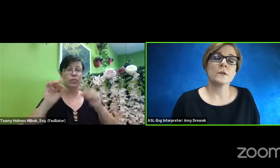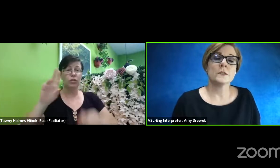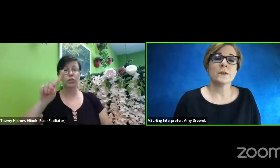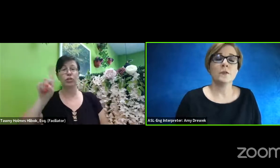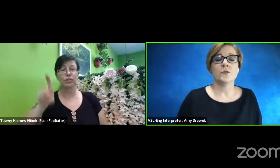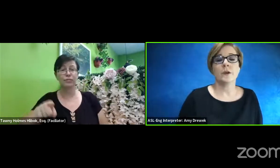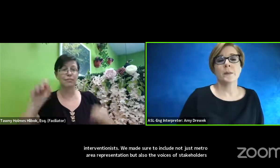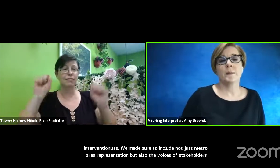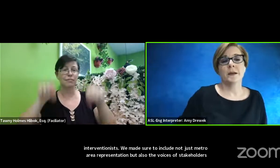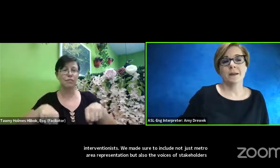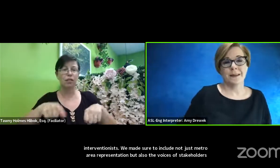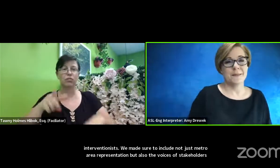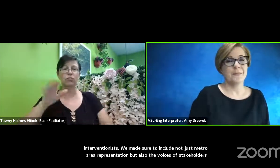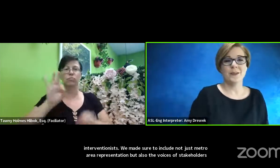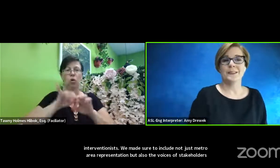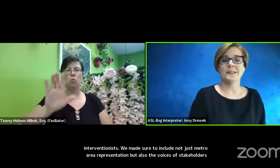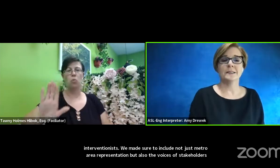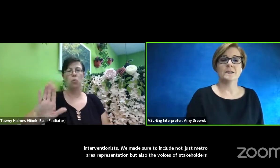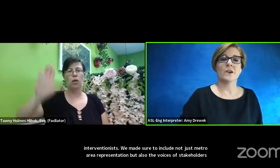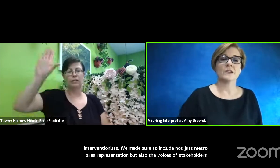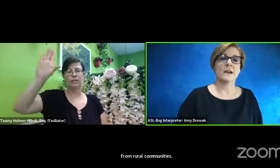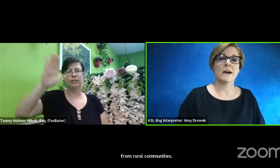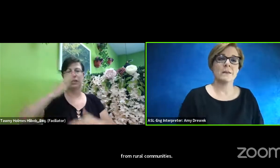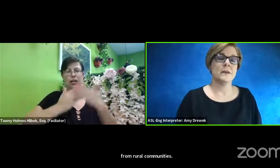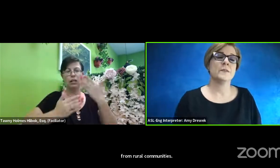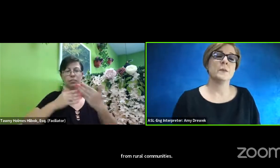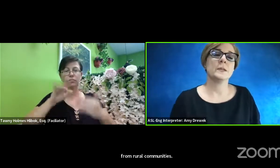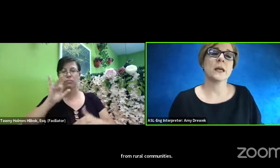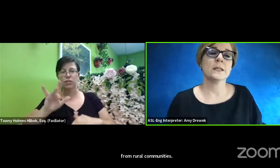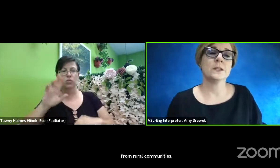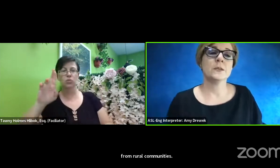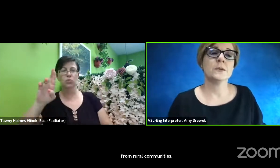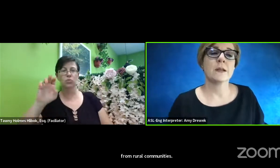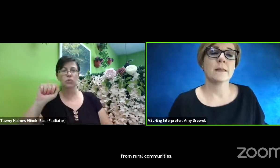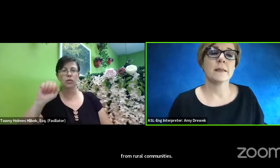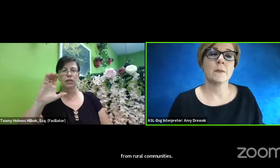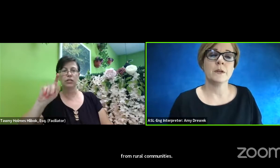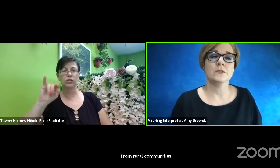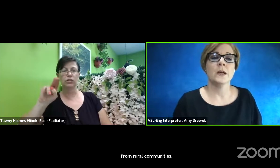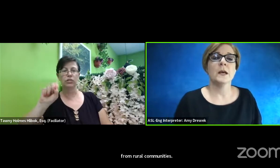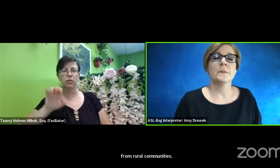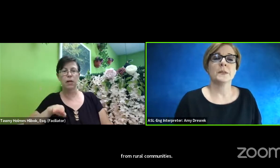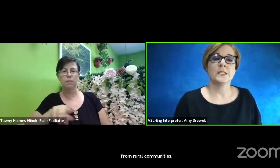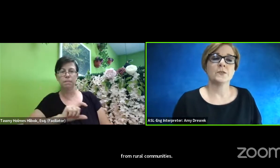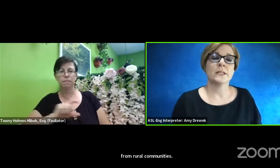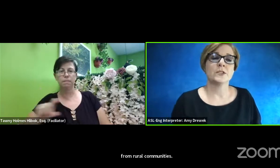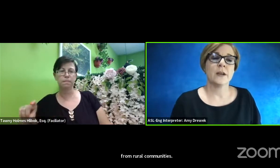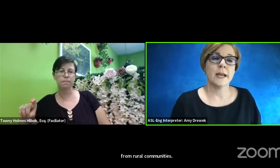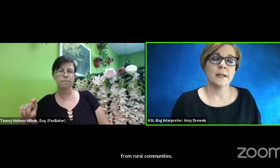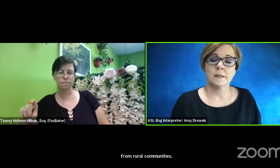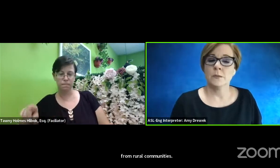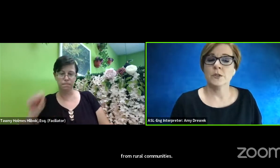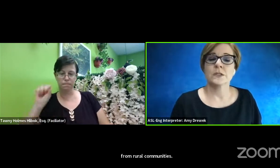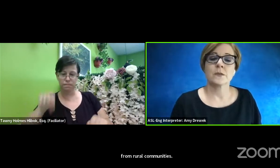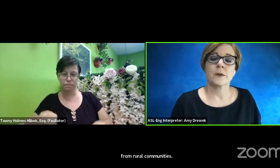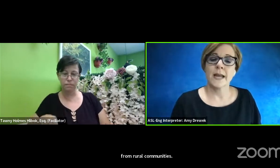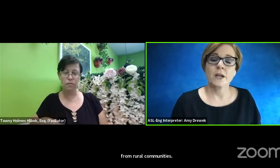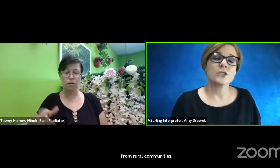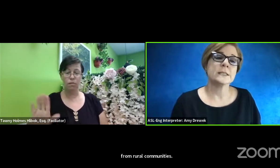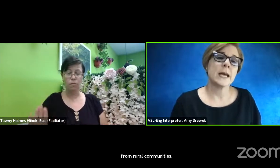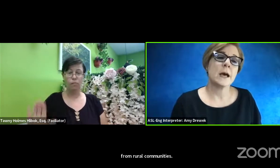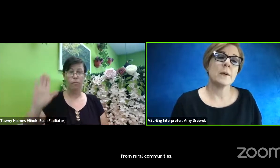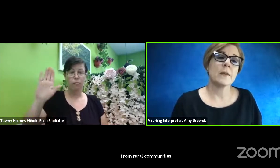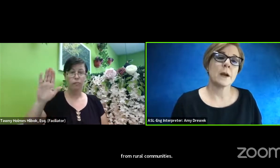So for those of you during public input, this is our time. If you would like to use sign language, please raise your hand, which